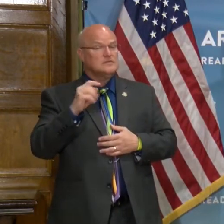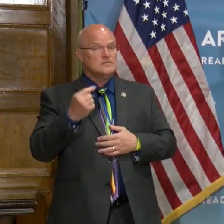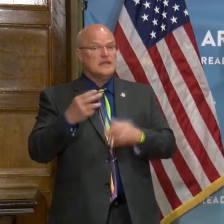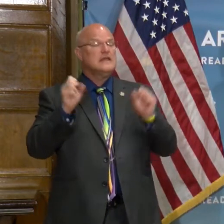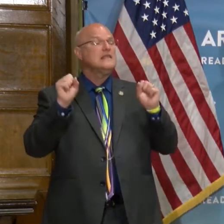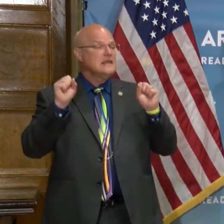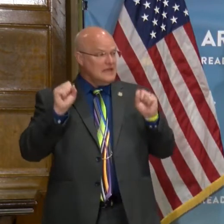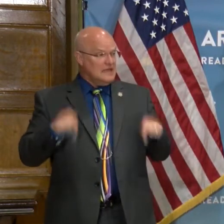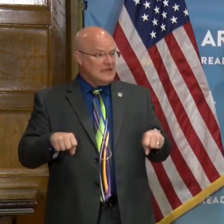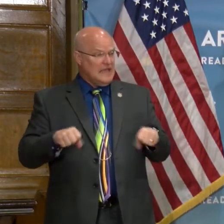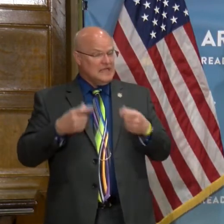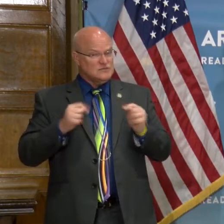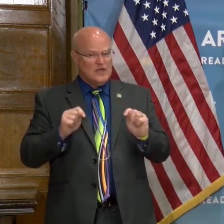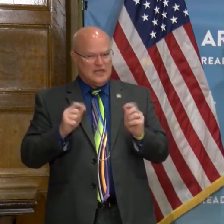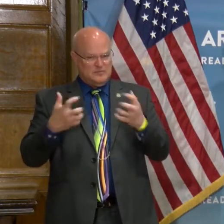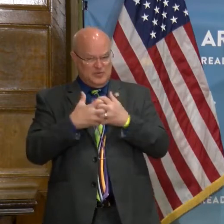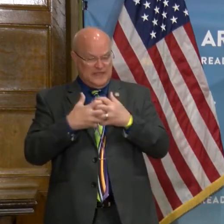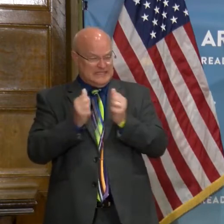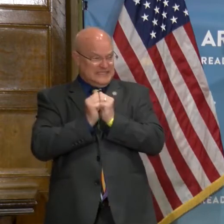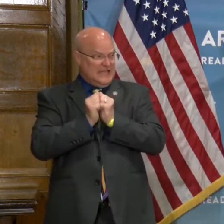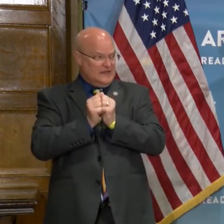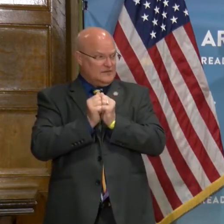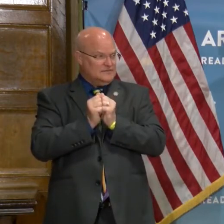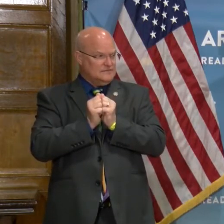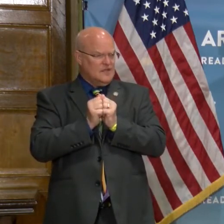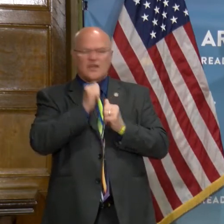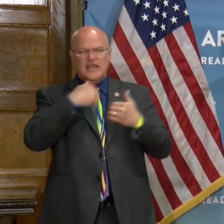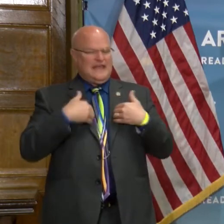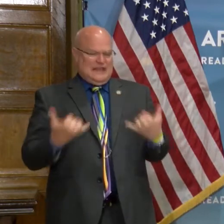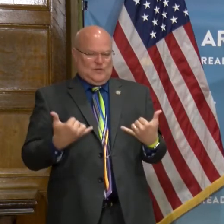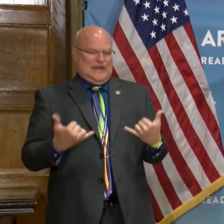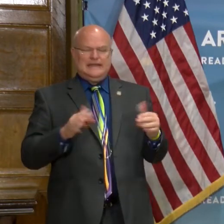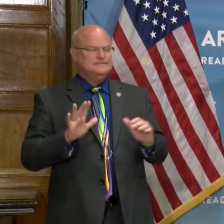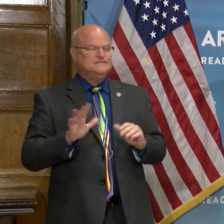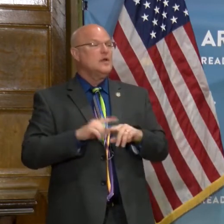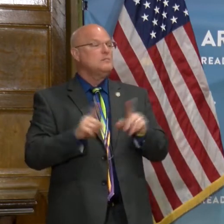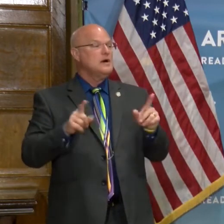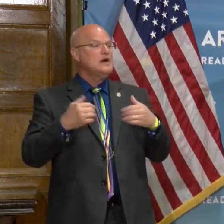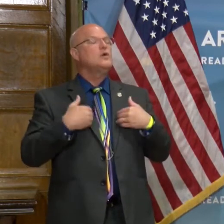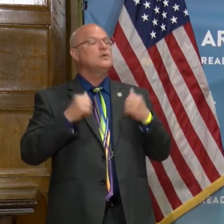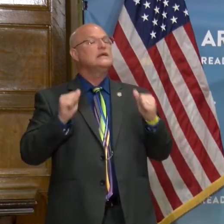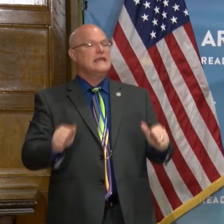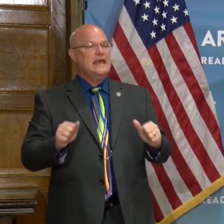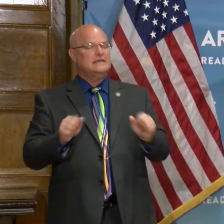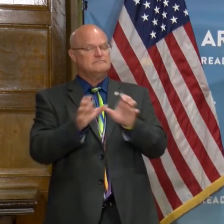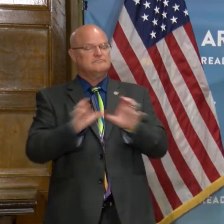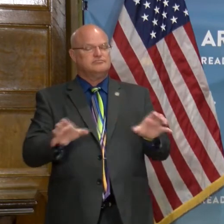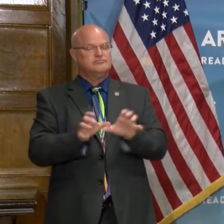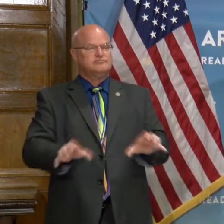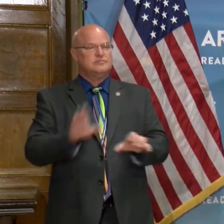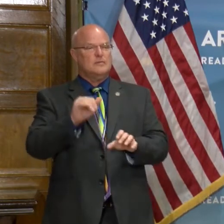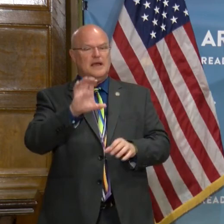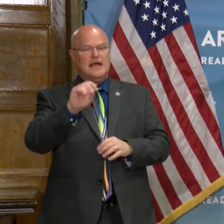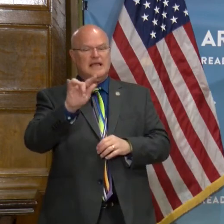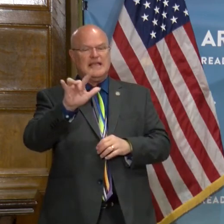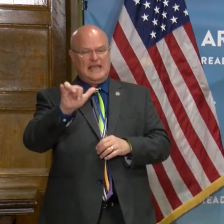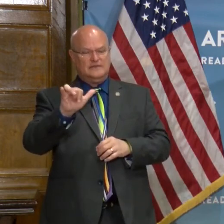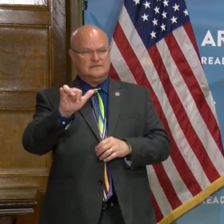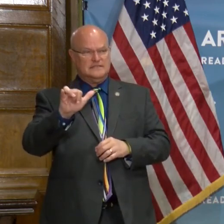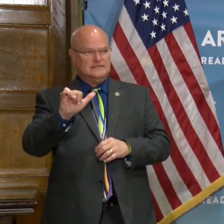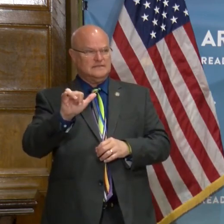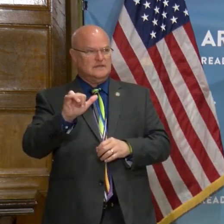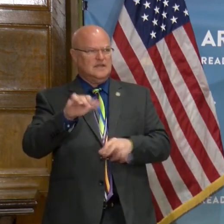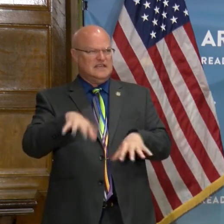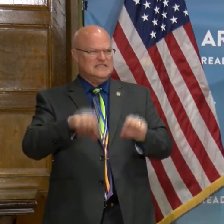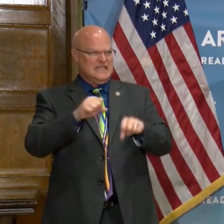can try to put that together. I don't think we have that handy, but we have it broken down by county. But active cases would